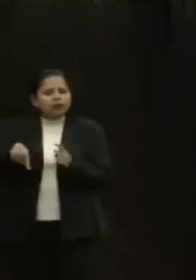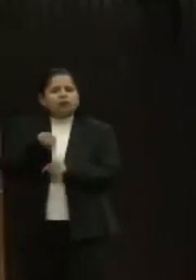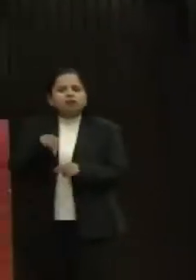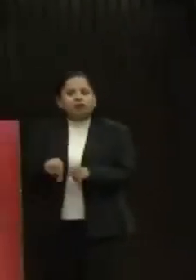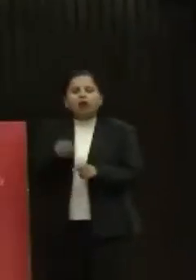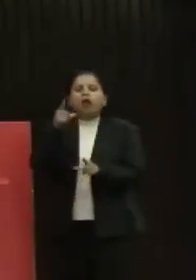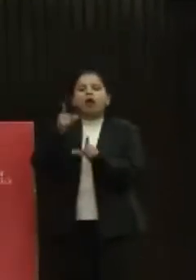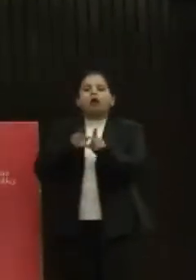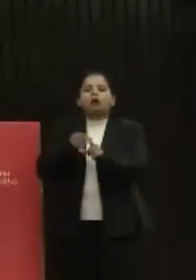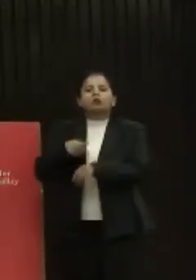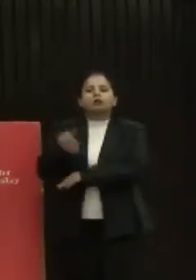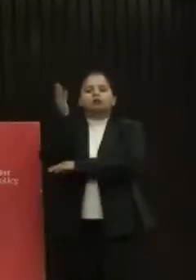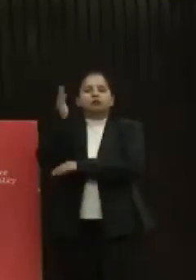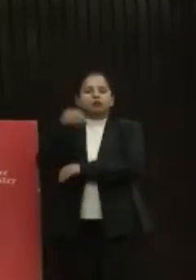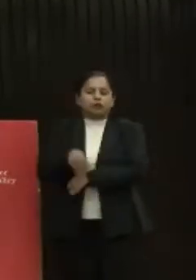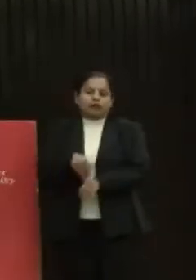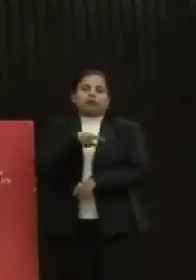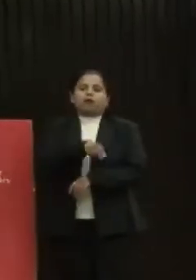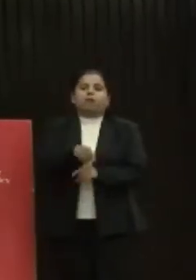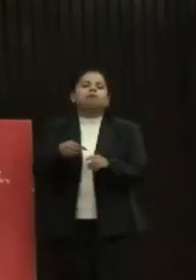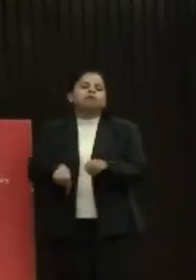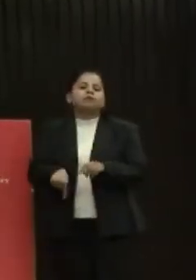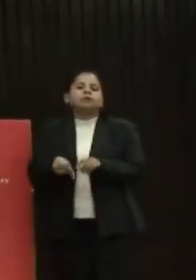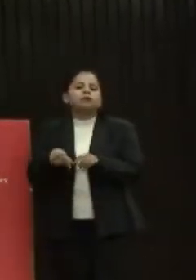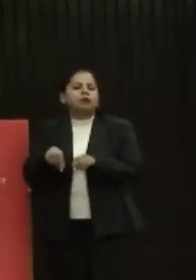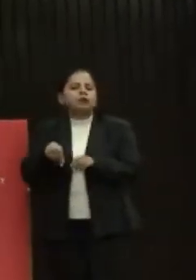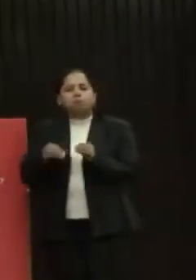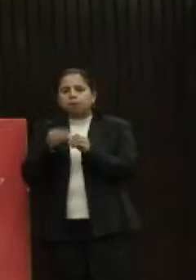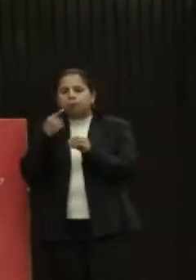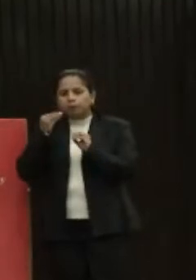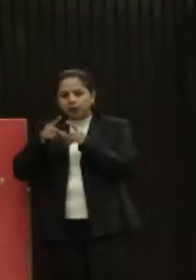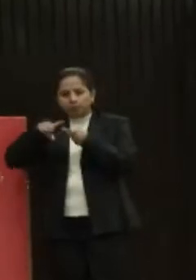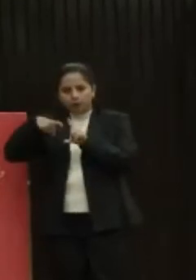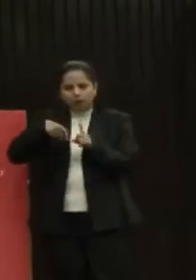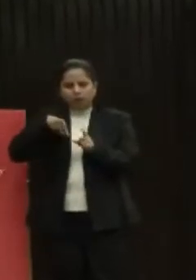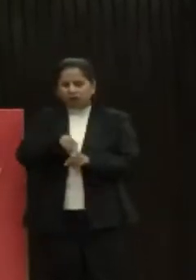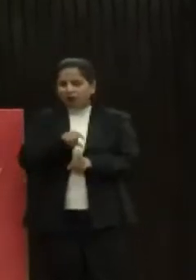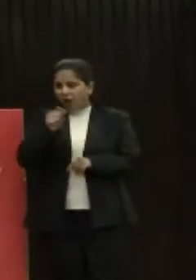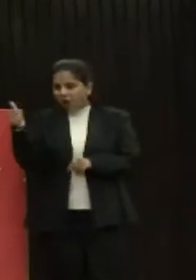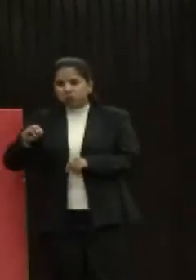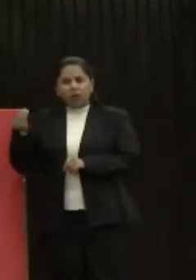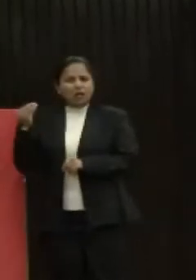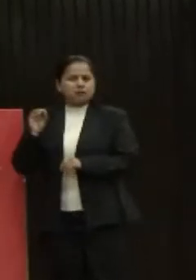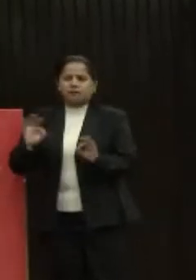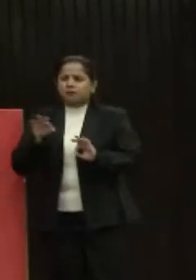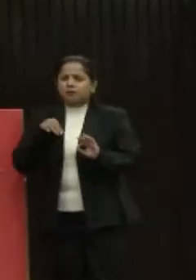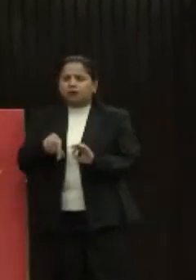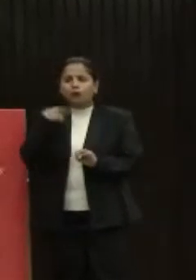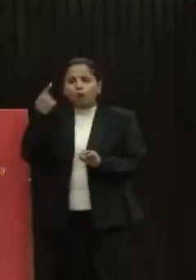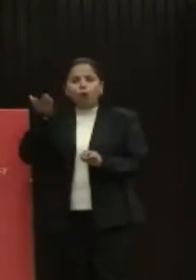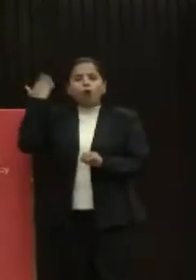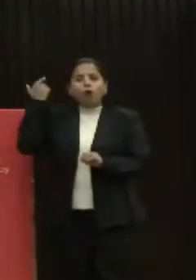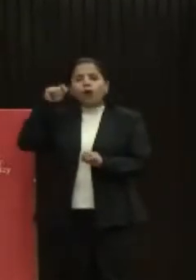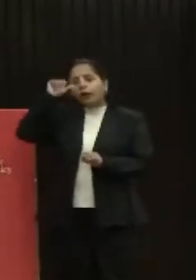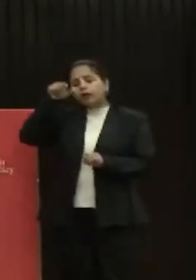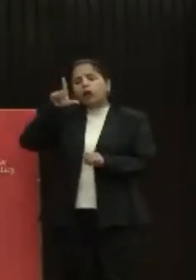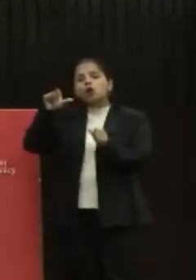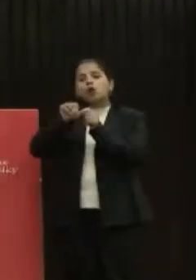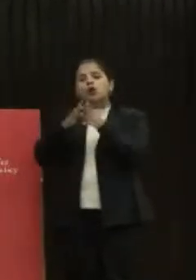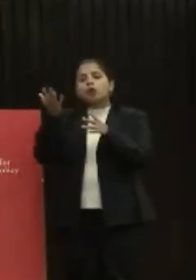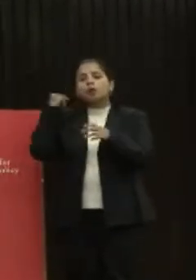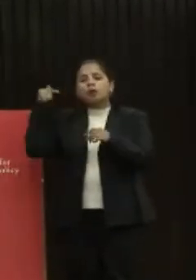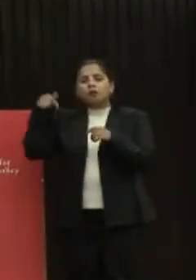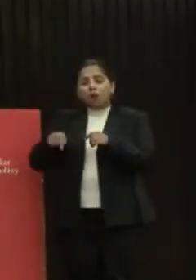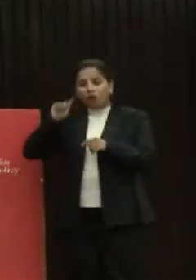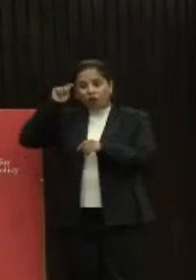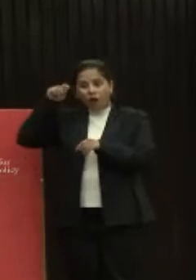be delivered by Dr. Bibek Debroy. There is no one better to deliver a lecture on decolonizing India's law and legal